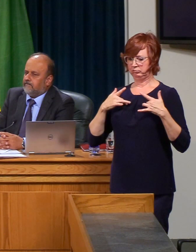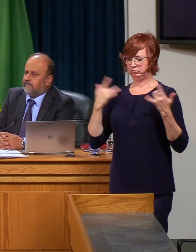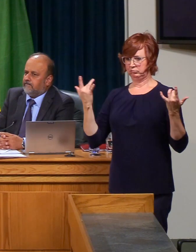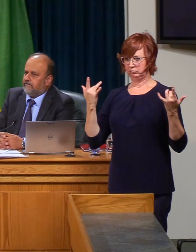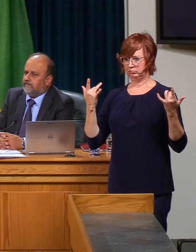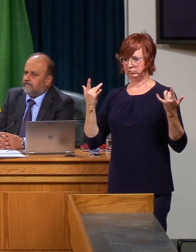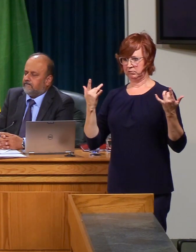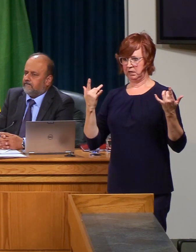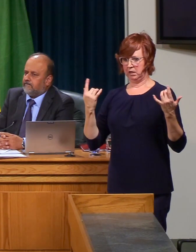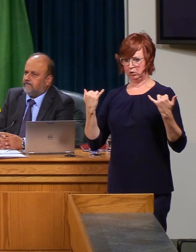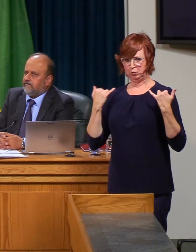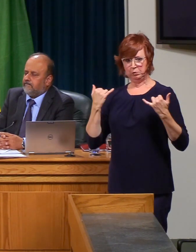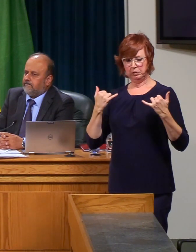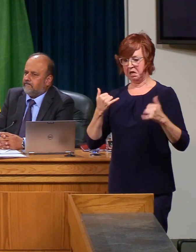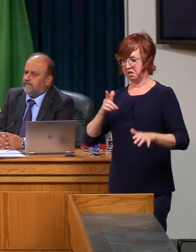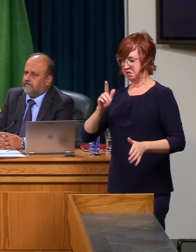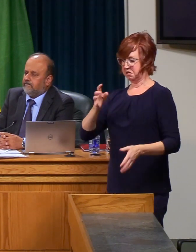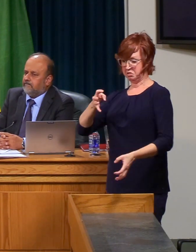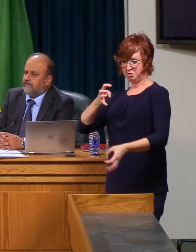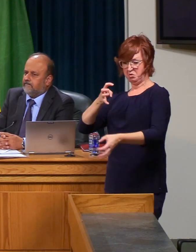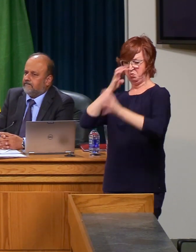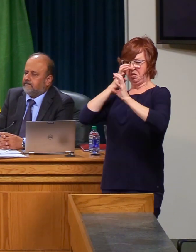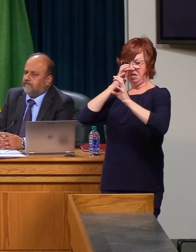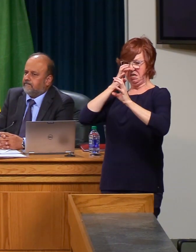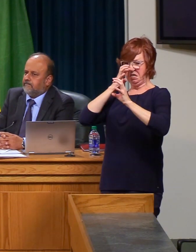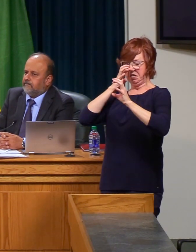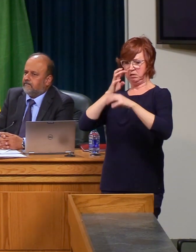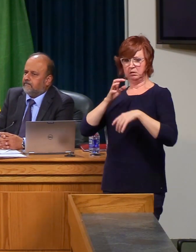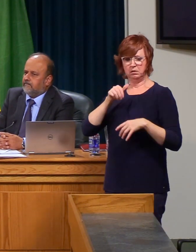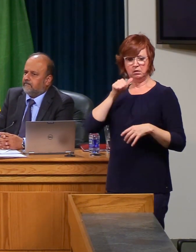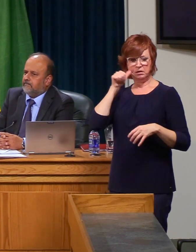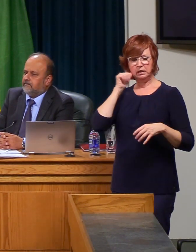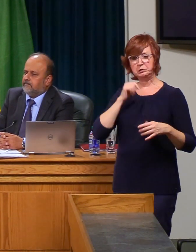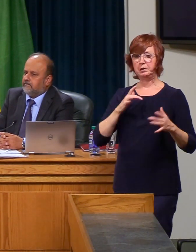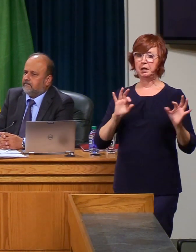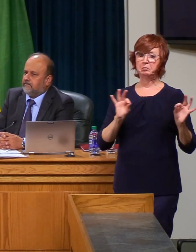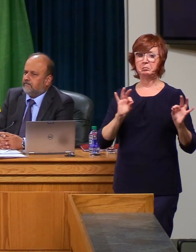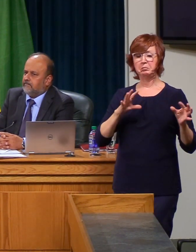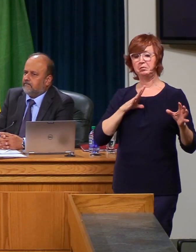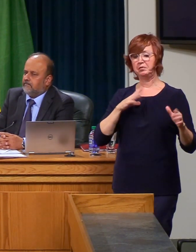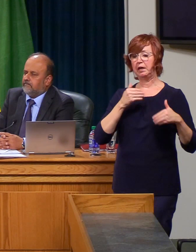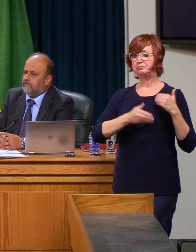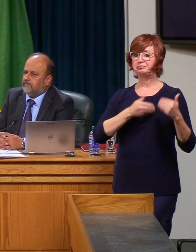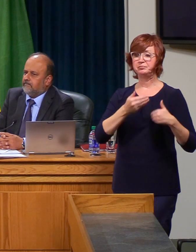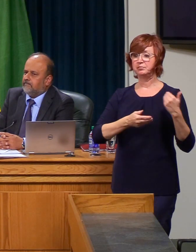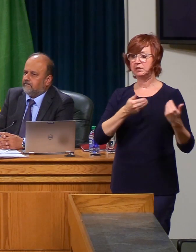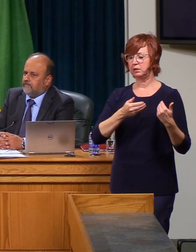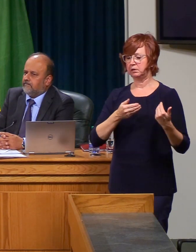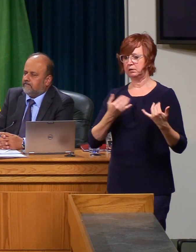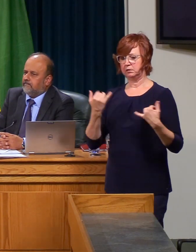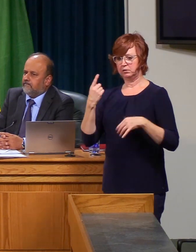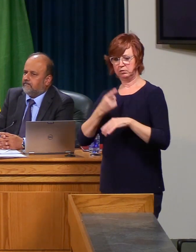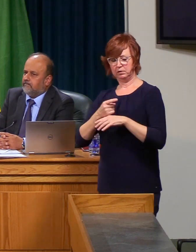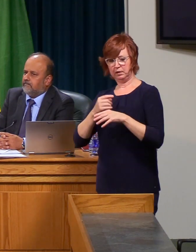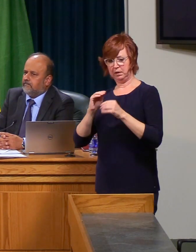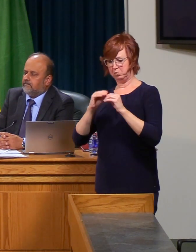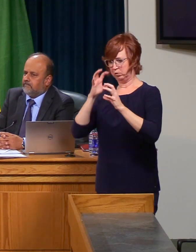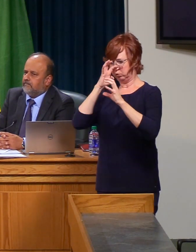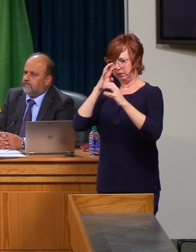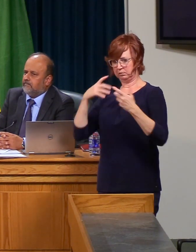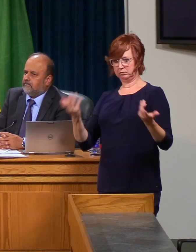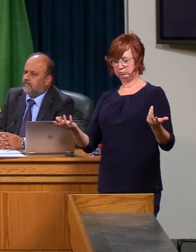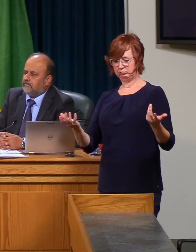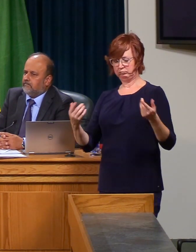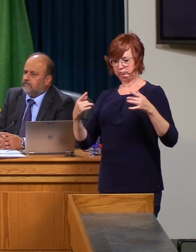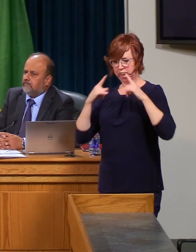relatively heavy-handed measures just a day after we had expert opinion that they wouldn't be effective and that the